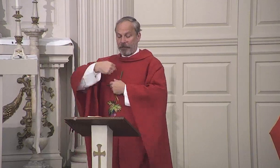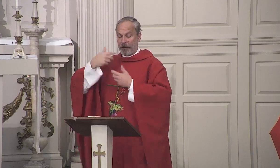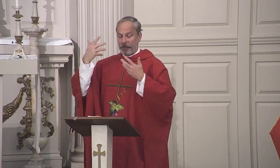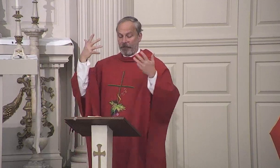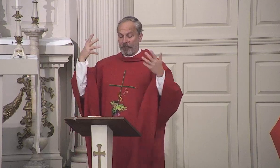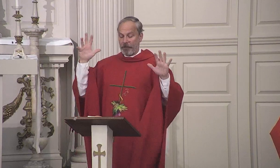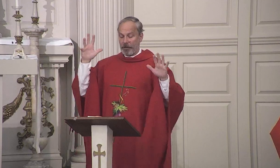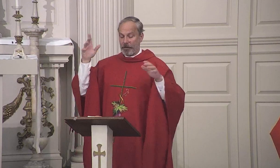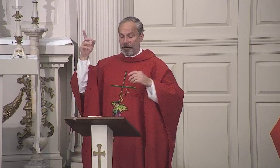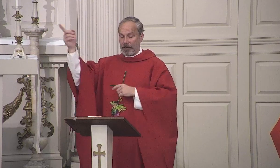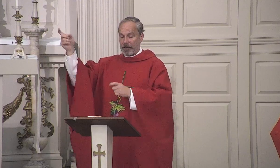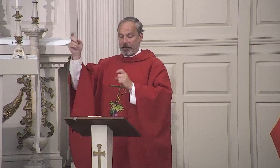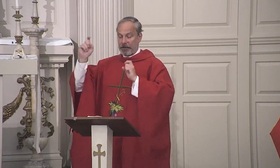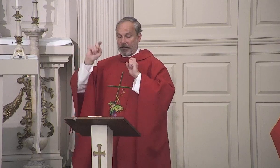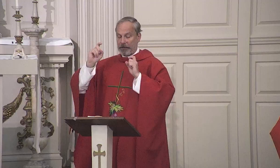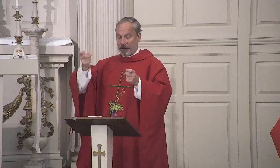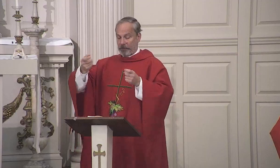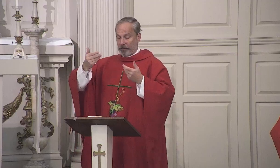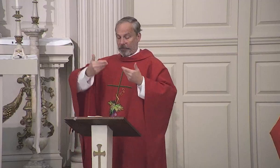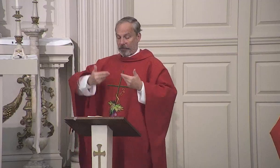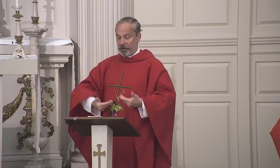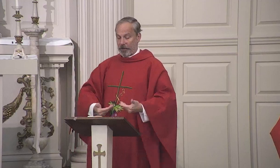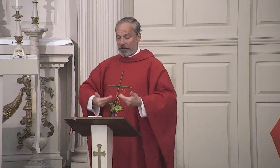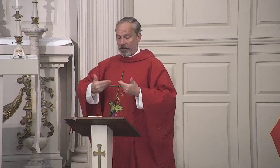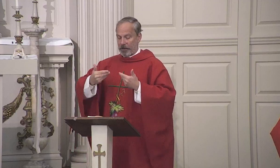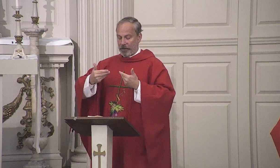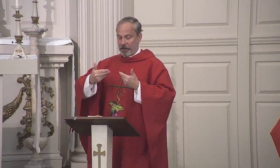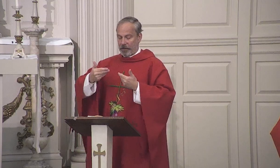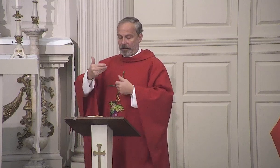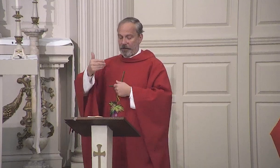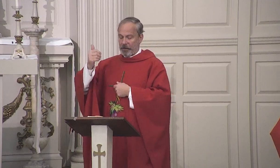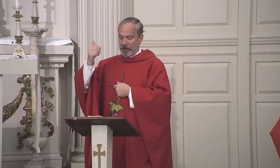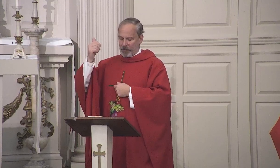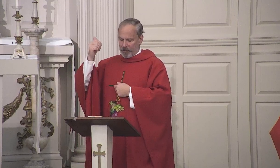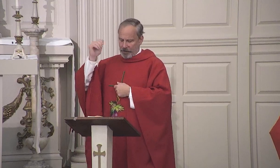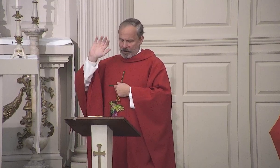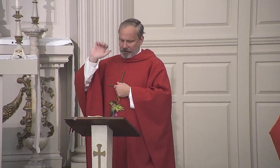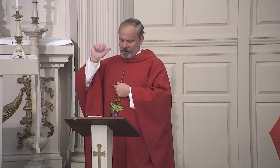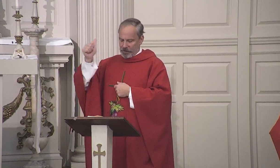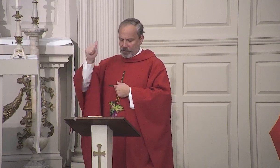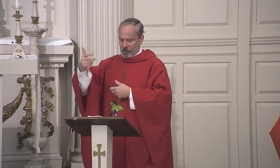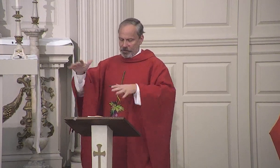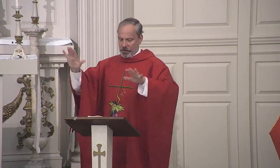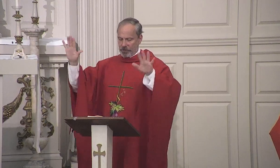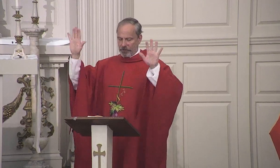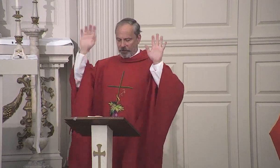who has loved me and given himself up for me.